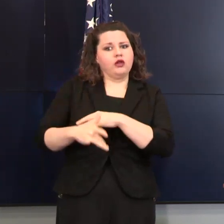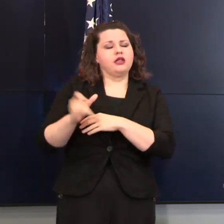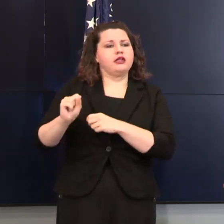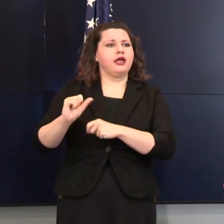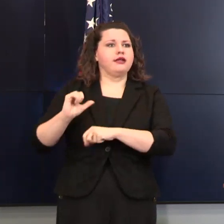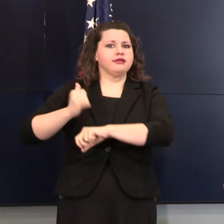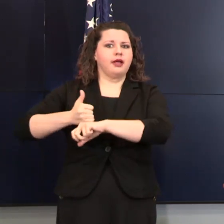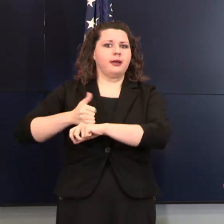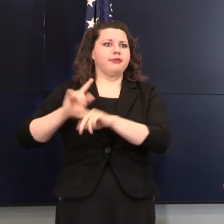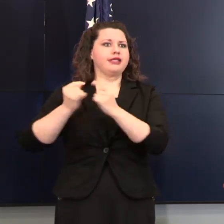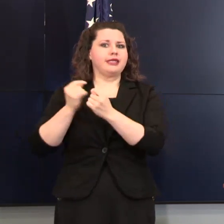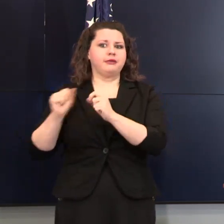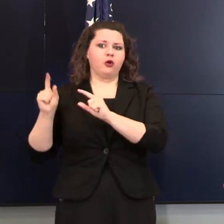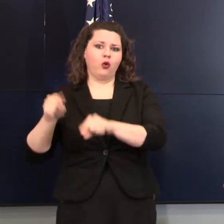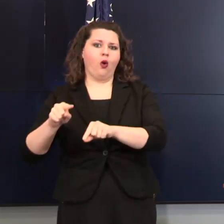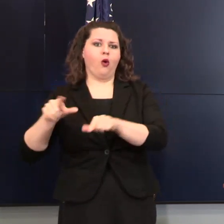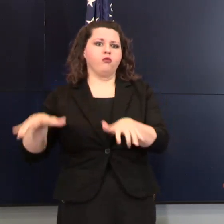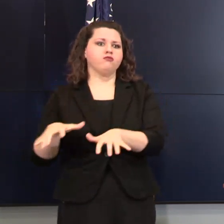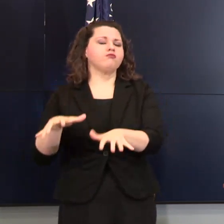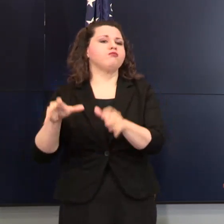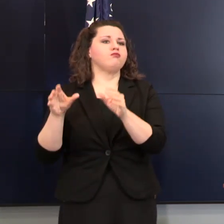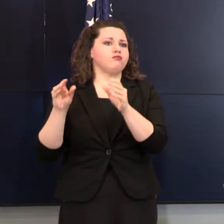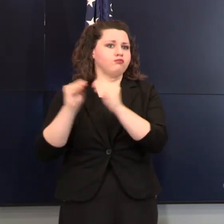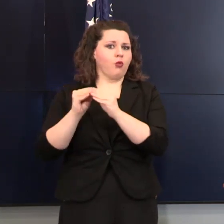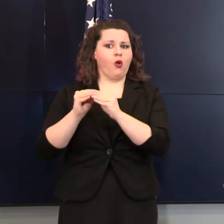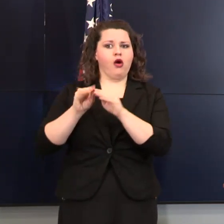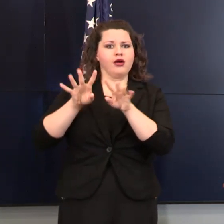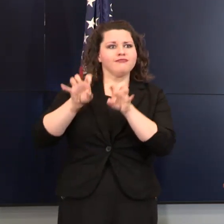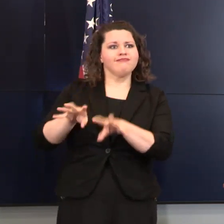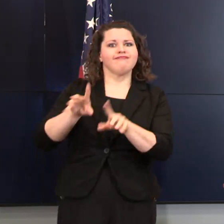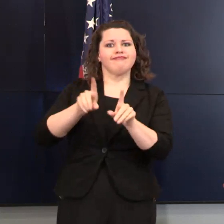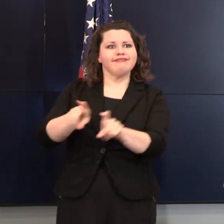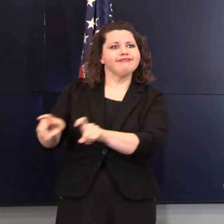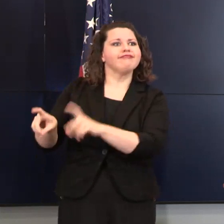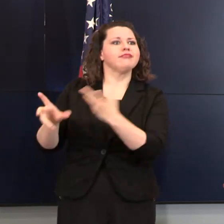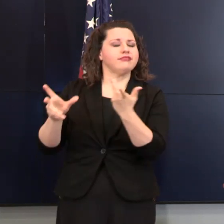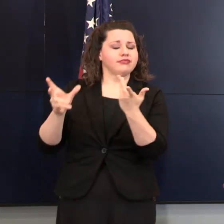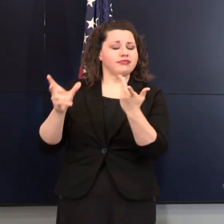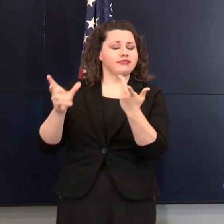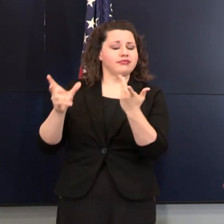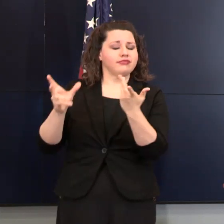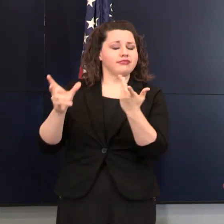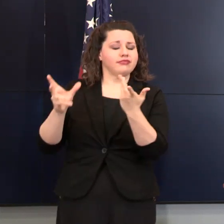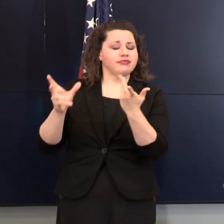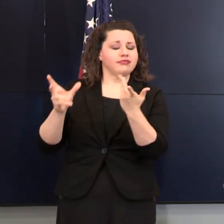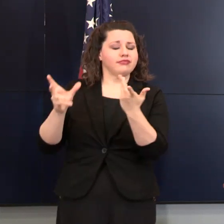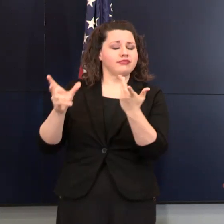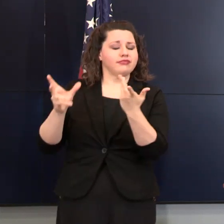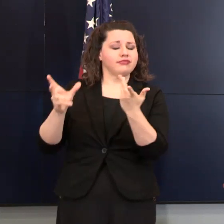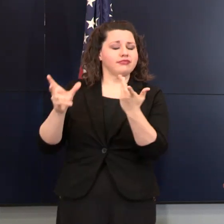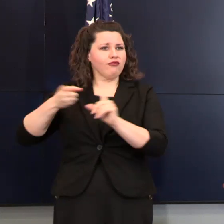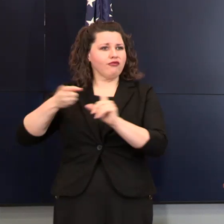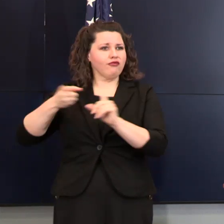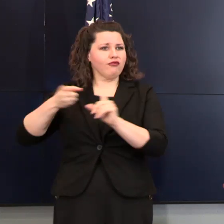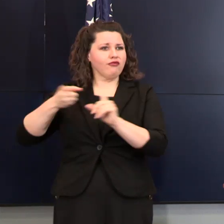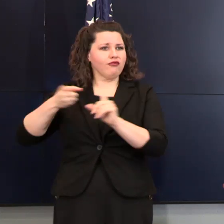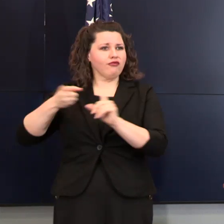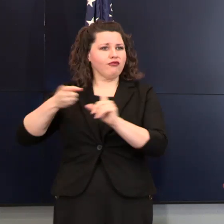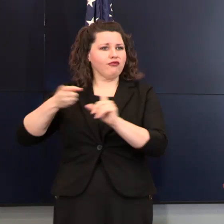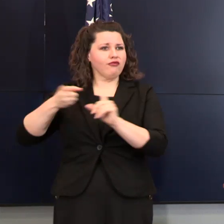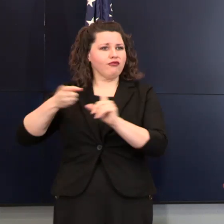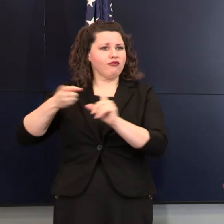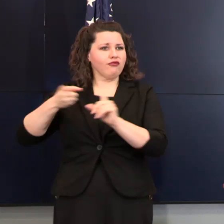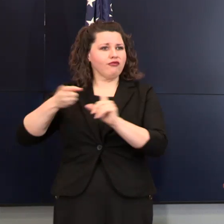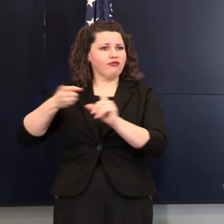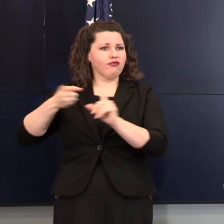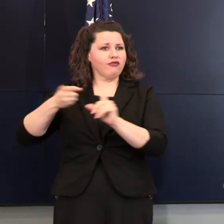are experiencing not only a decrease in attendance or when employees have tested positive. By identifying potential issues